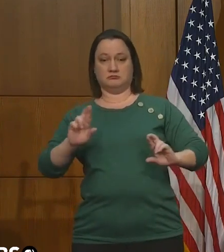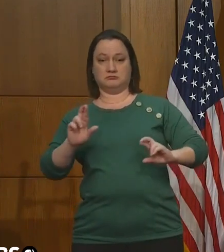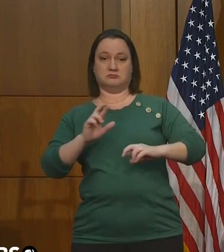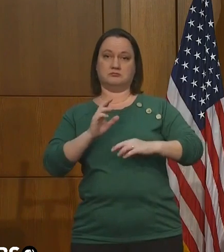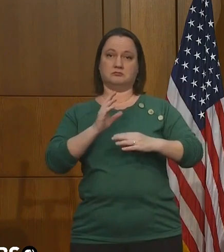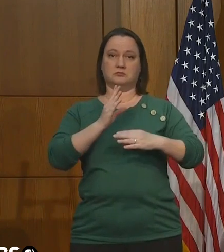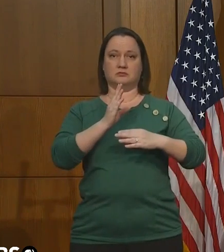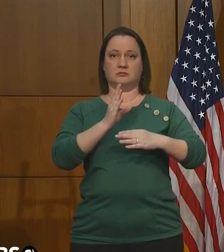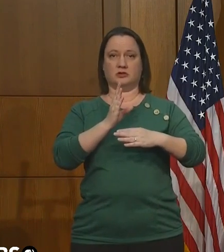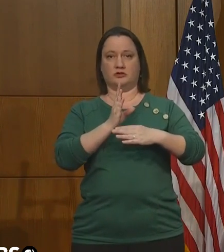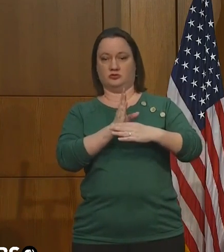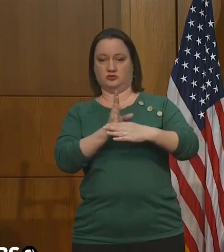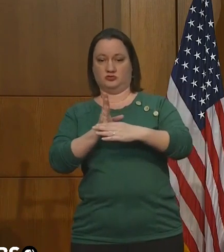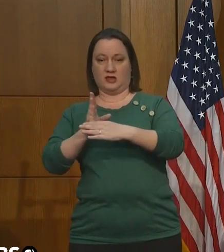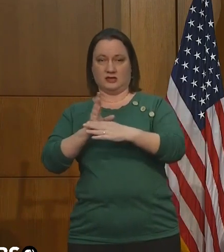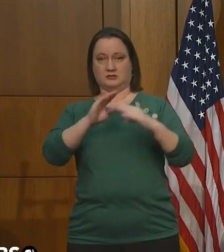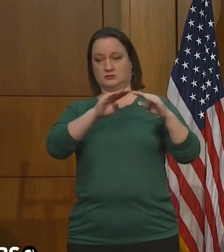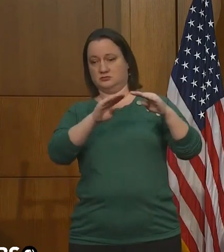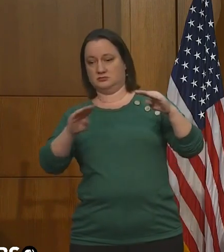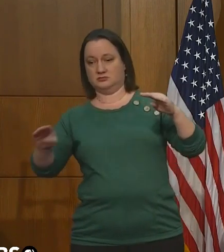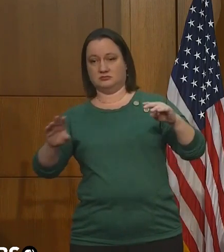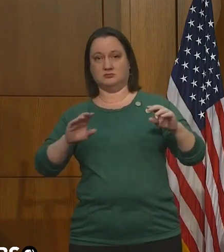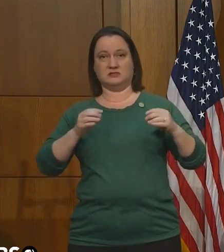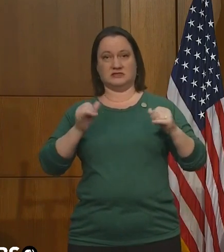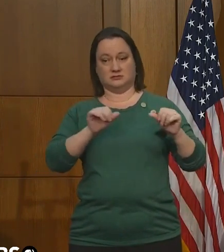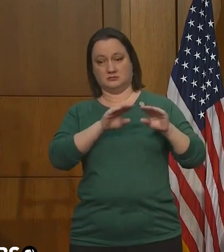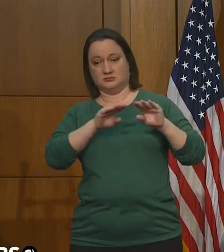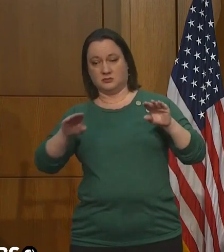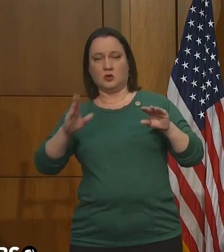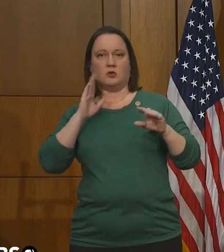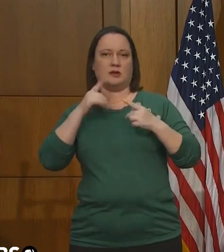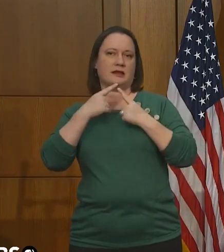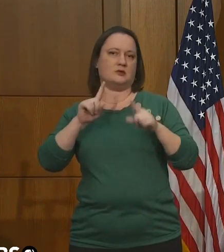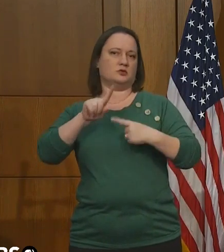make the announcement as to when we can go into phase two.